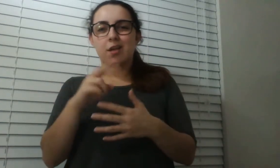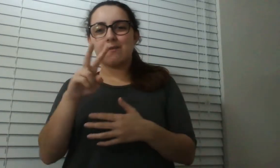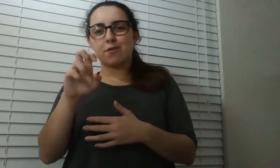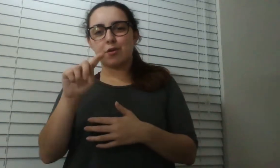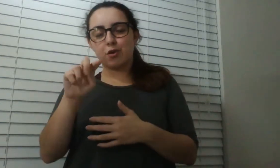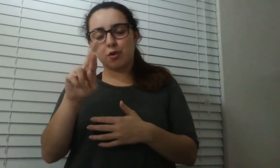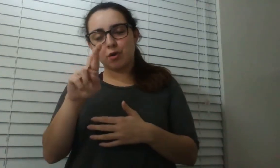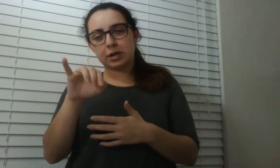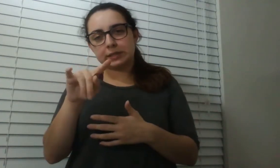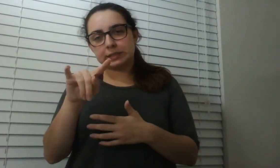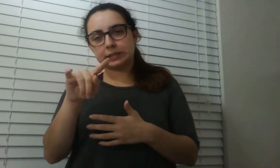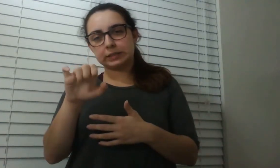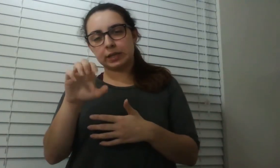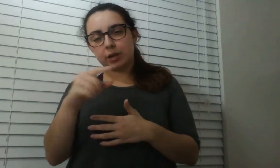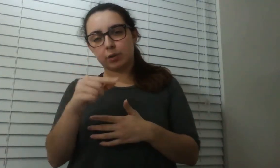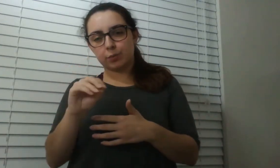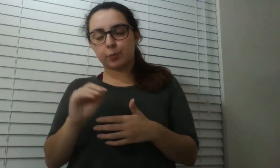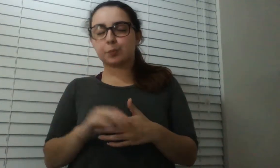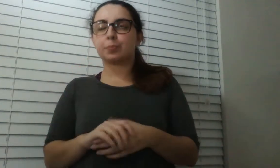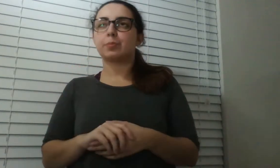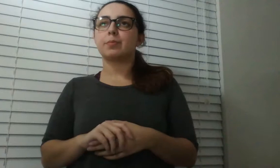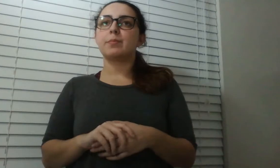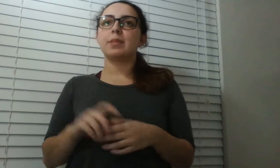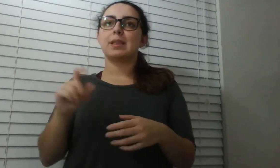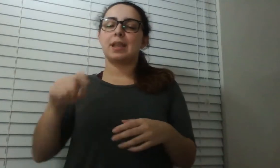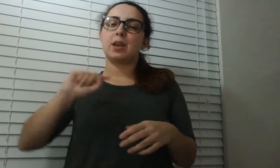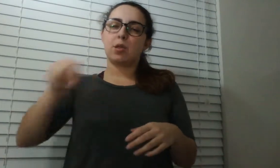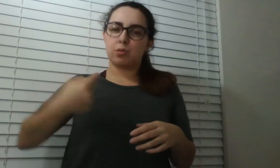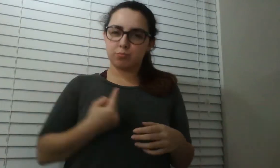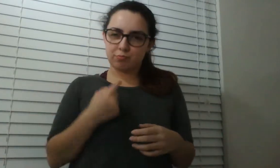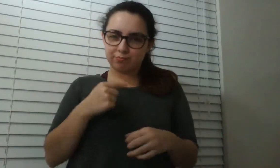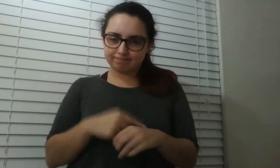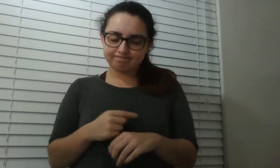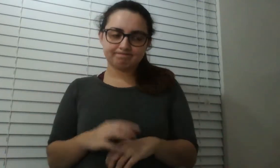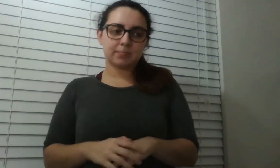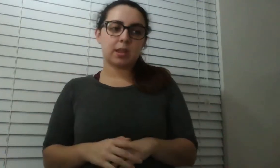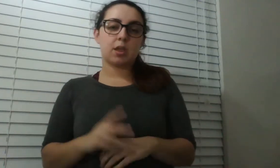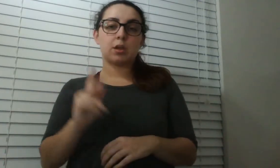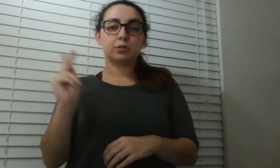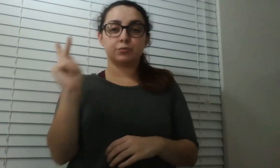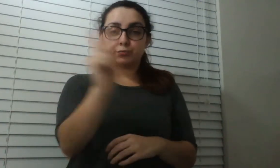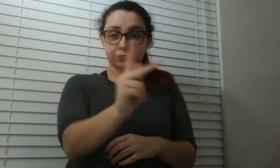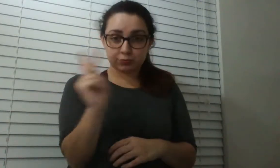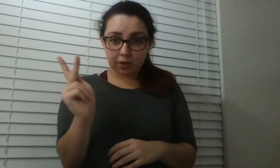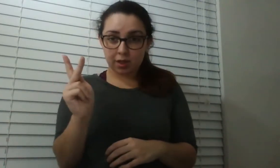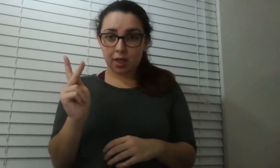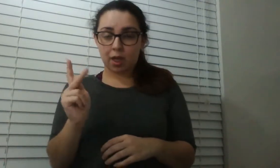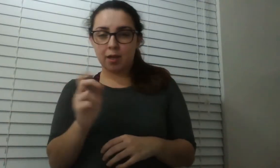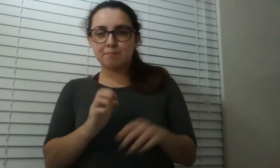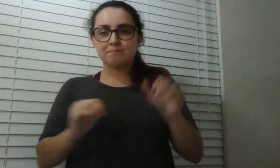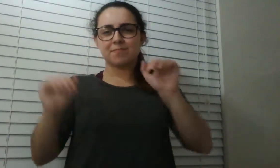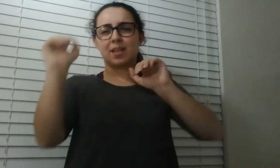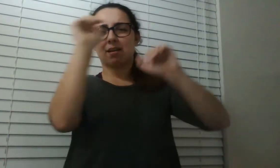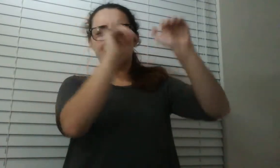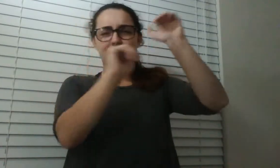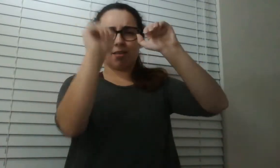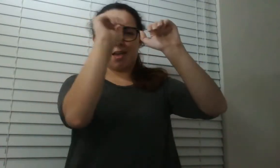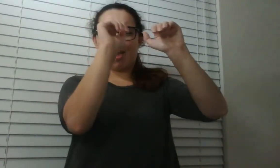needed some alone time. She set her own camp. Dirk and Craig, meanwhile, scale up this cliff face to get to the next canyon over. And when we get